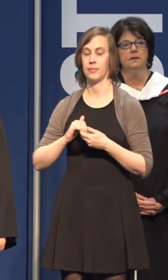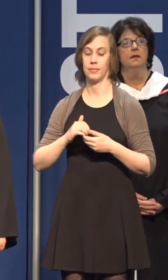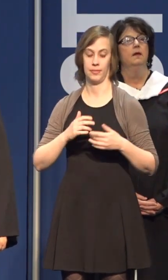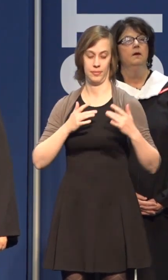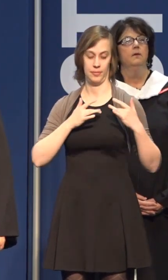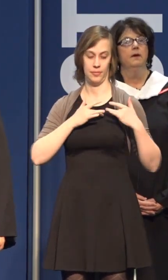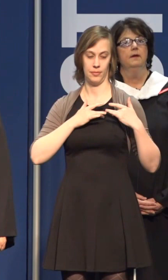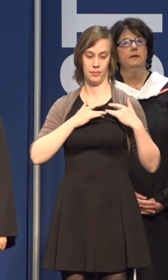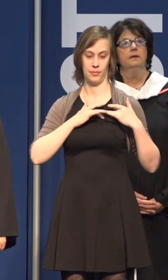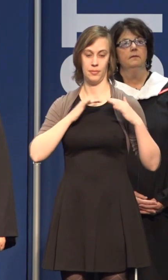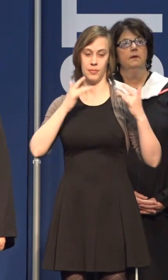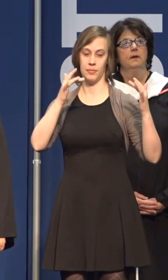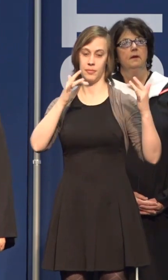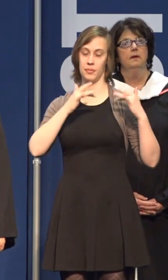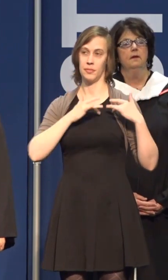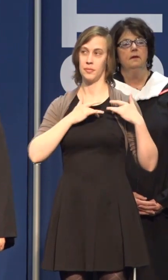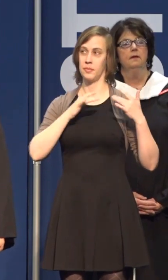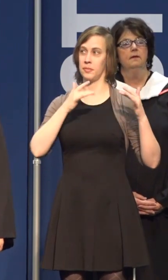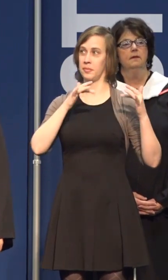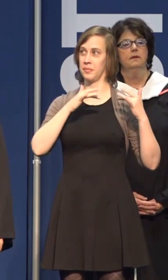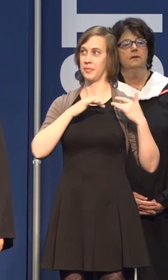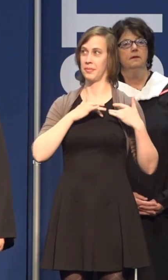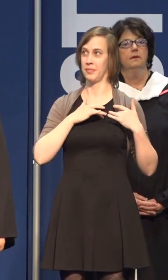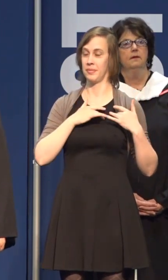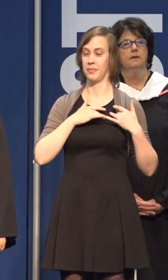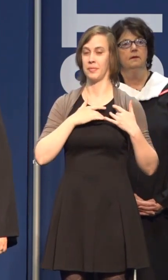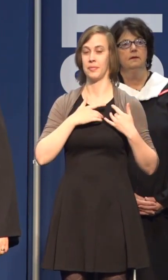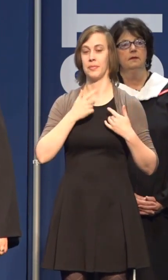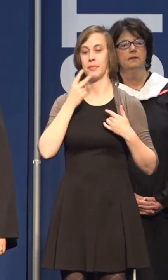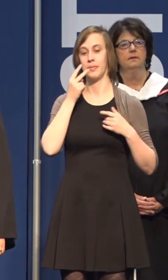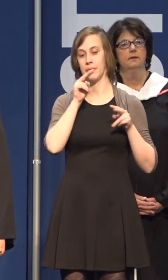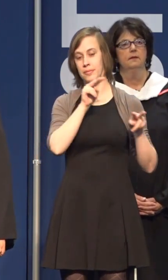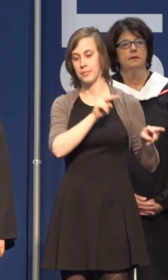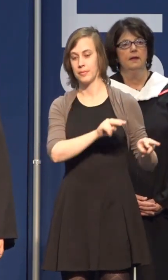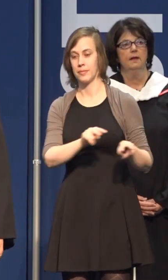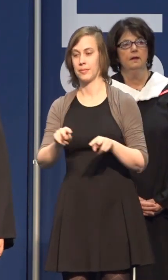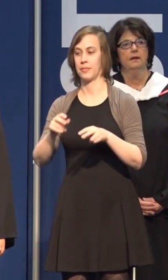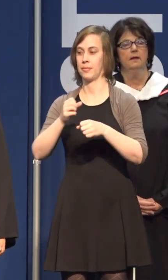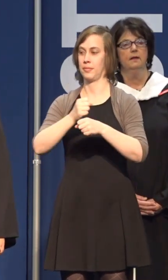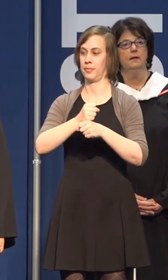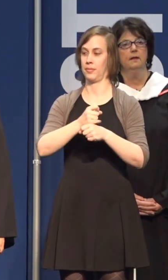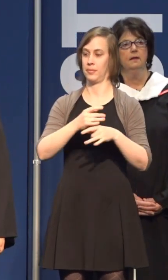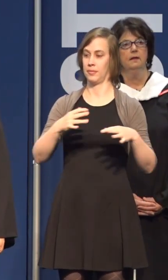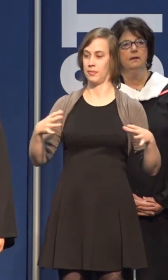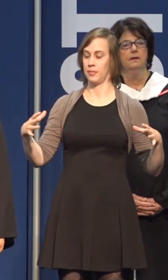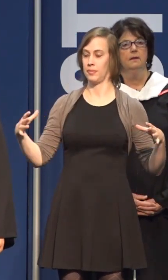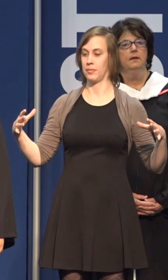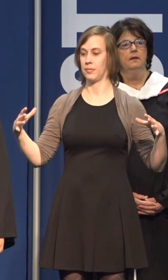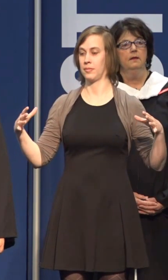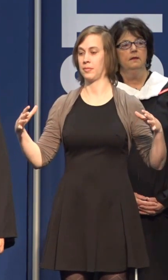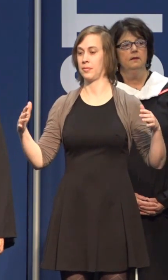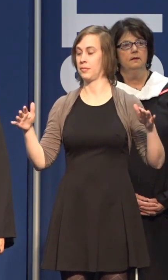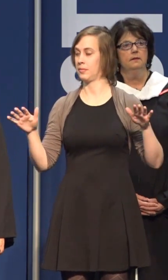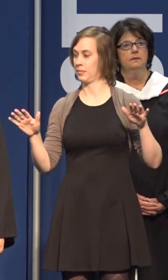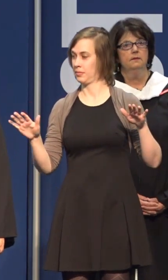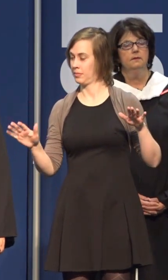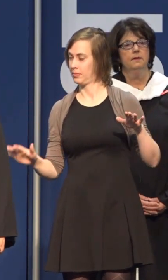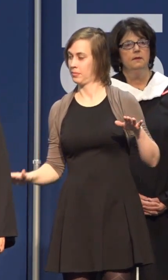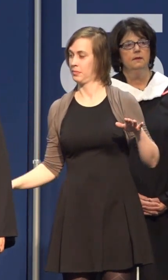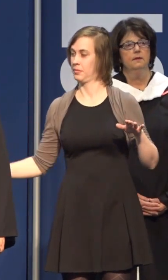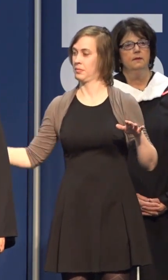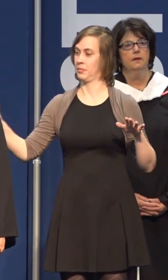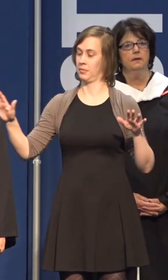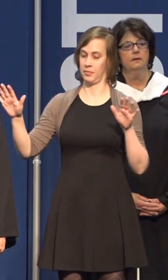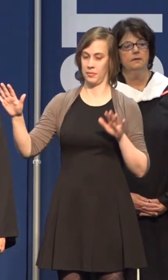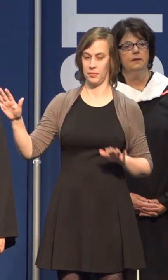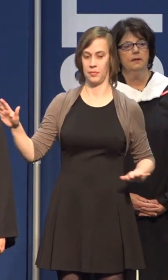command, qu'à ton bras c'est porter l'épée, il